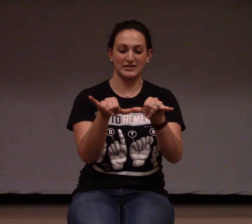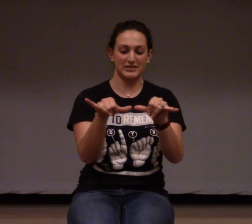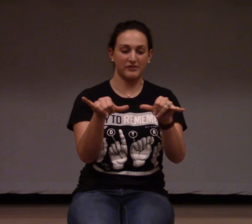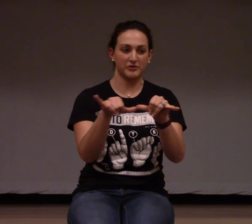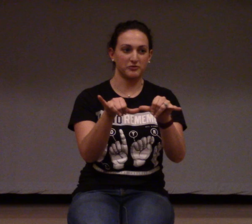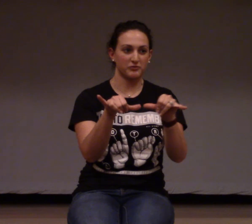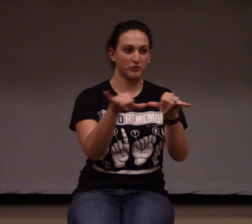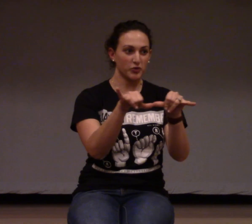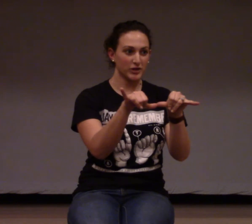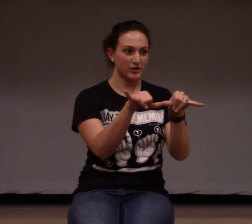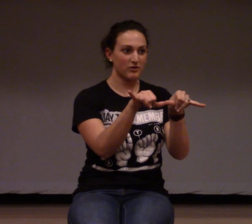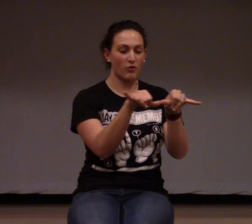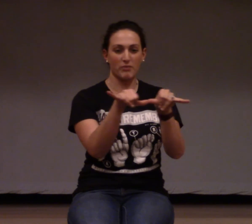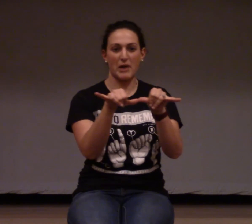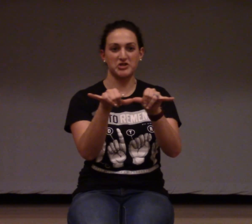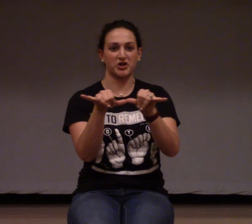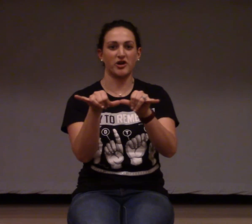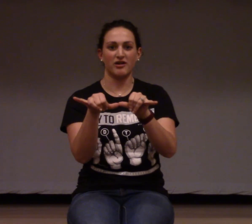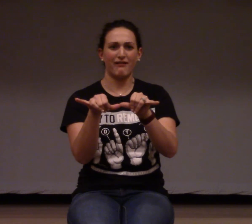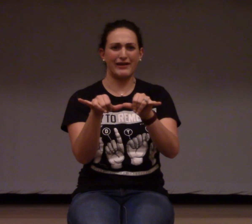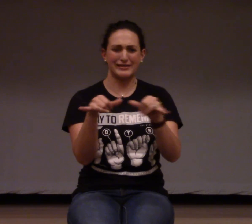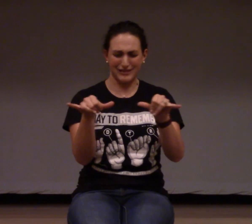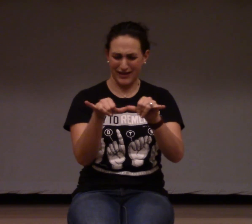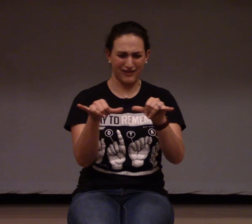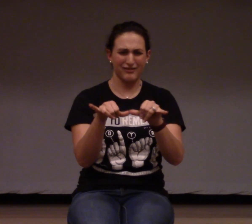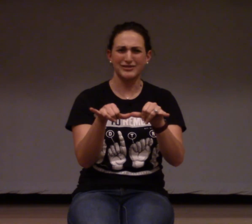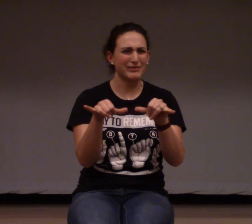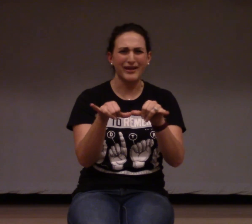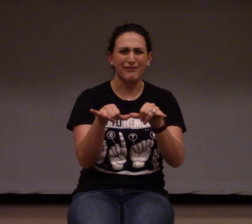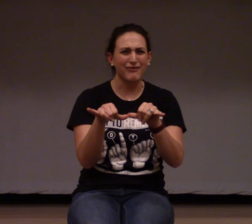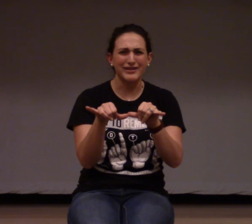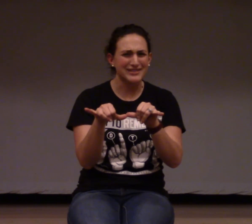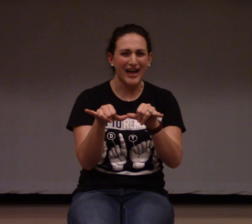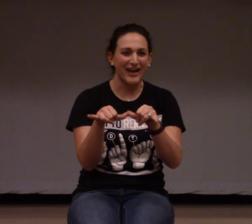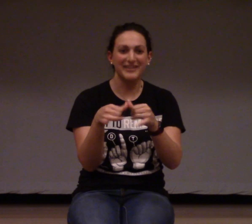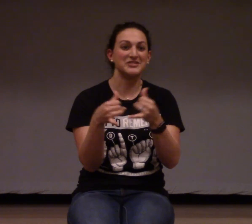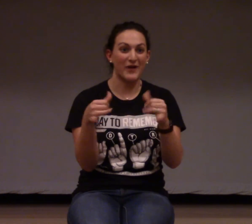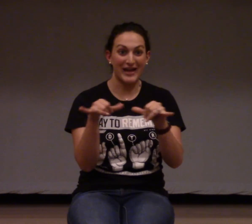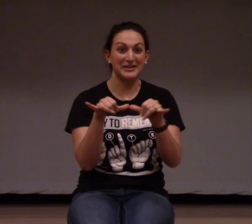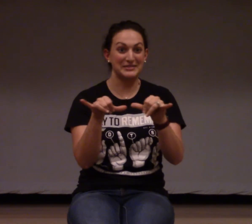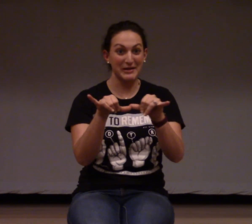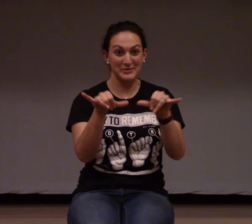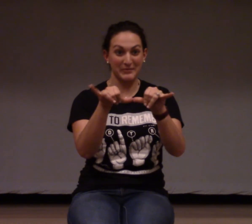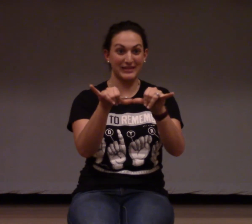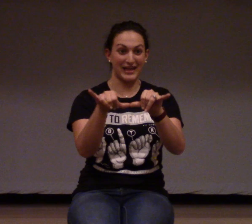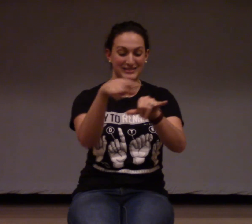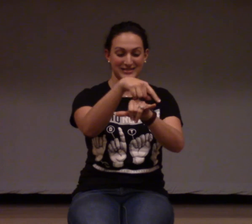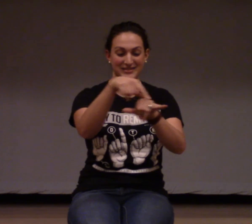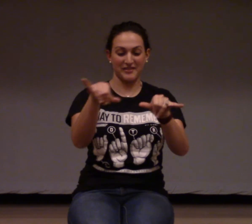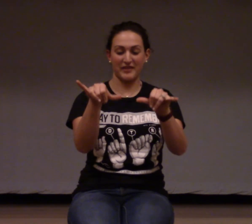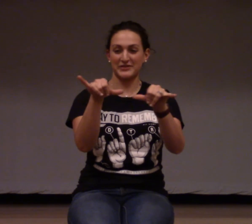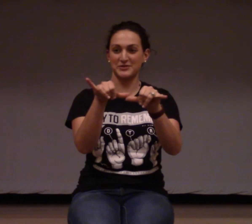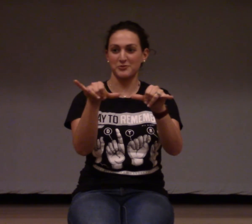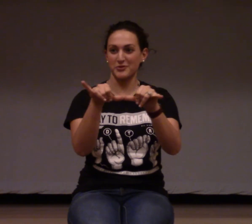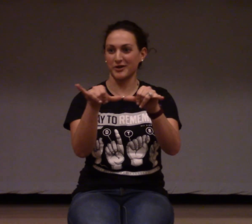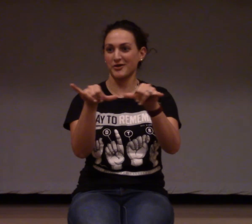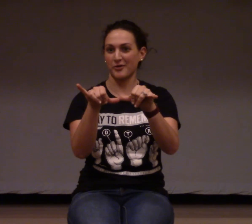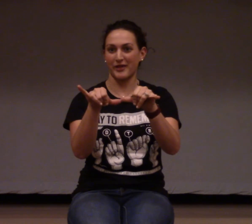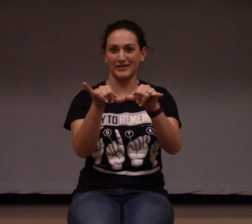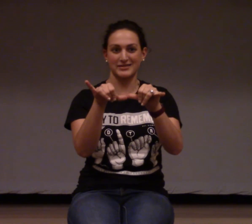sign for ruler or measure. And he's like, looks at me like, what is that? And so I had to explain to him like that's the ruler, or that's